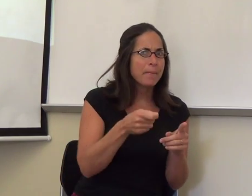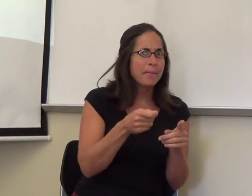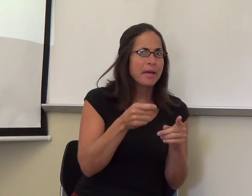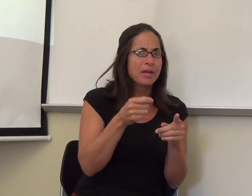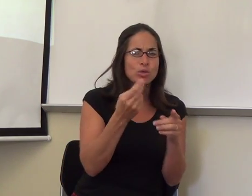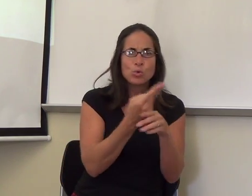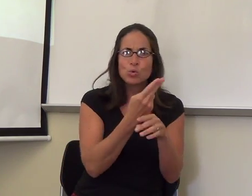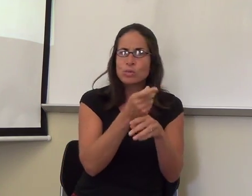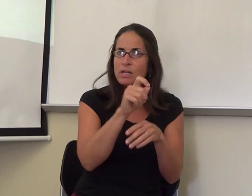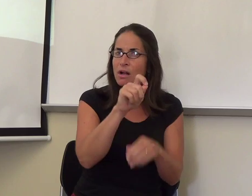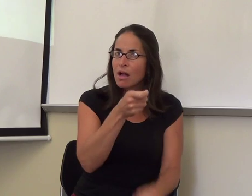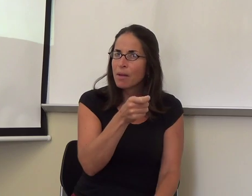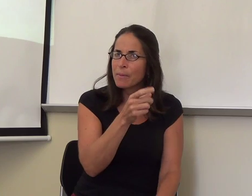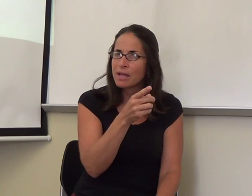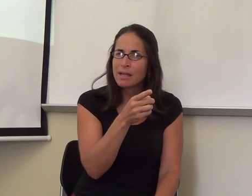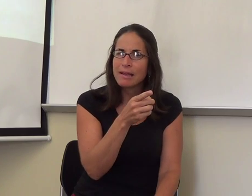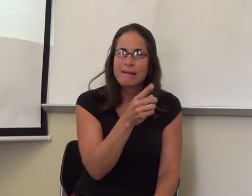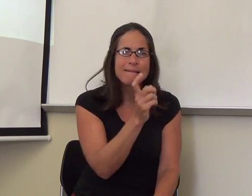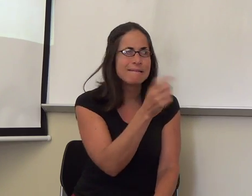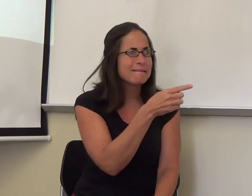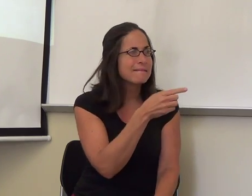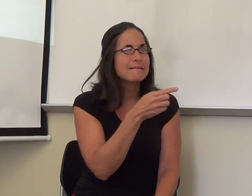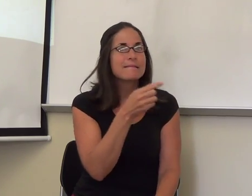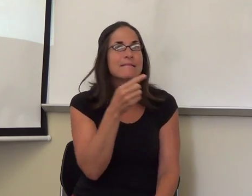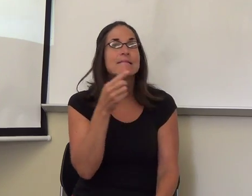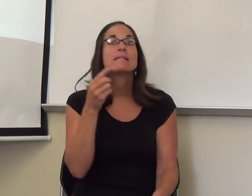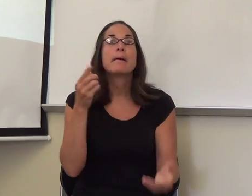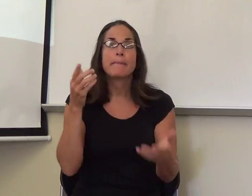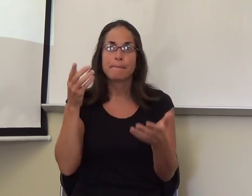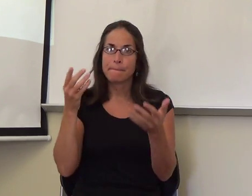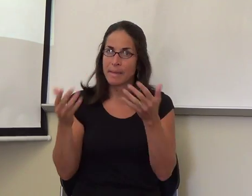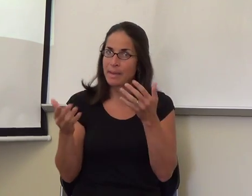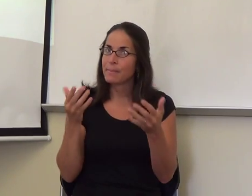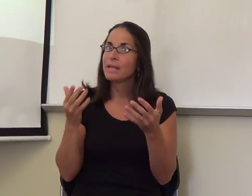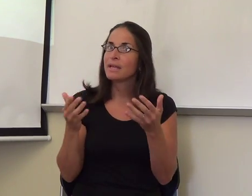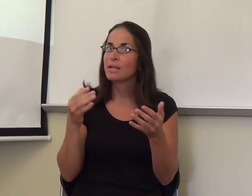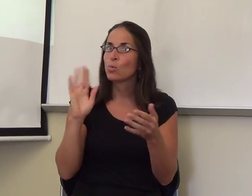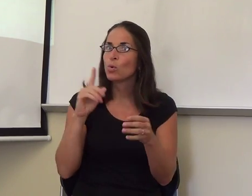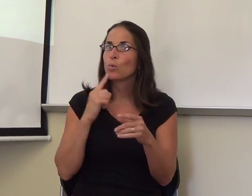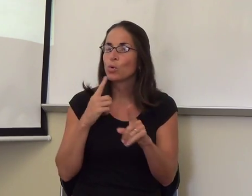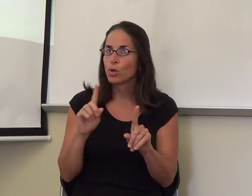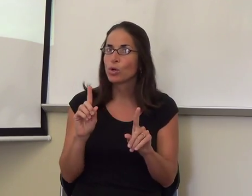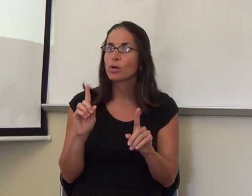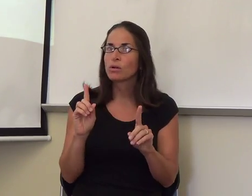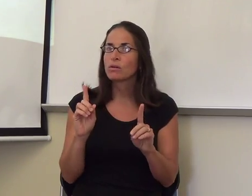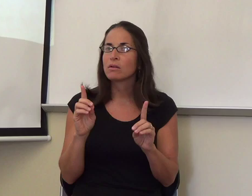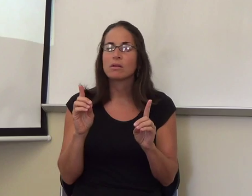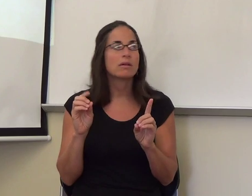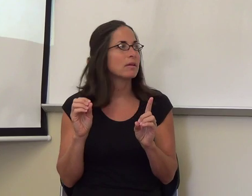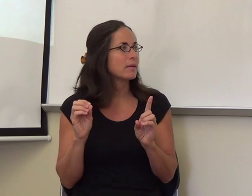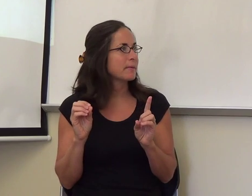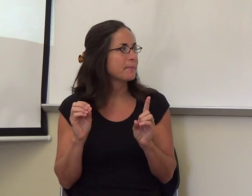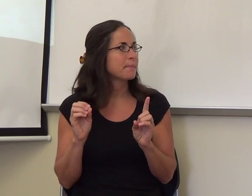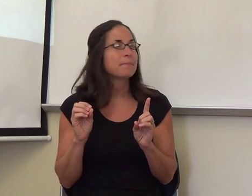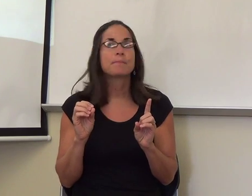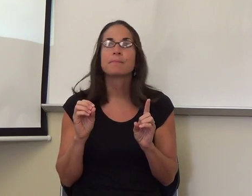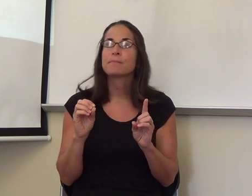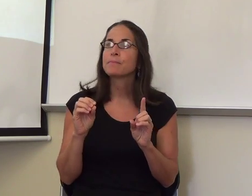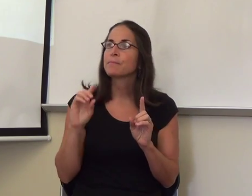Okay. put two sentences. It might work, but Why we buy probably things? what you wanted to do here, Are you Christina, saying that we